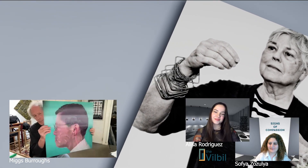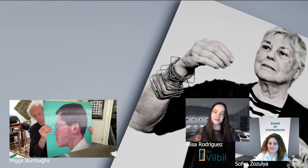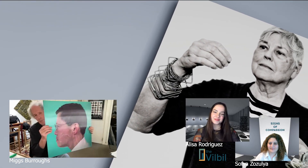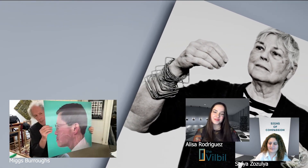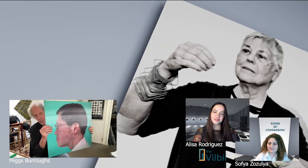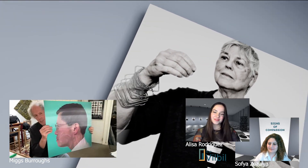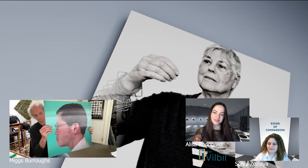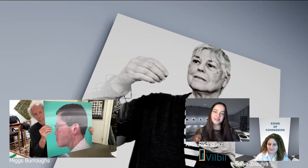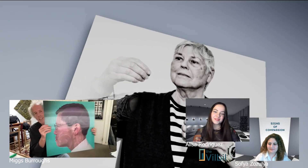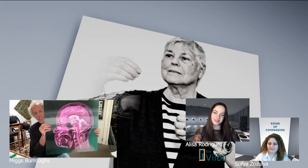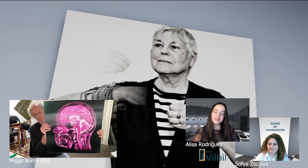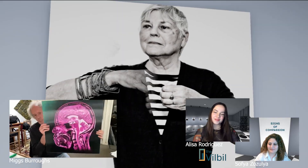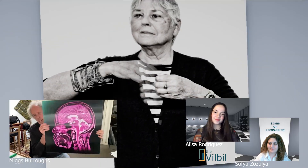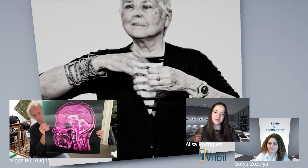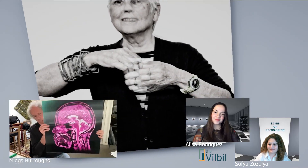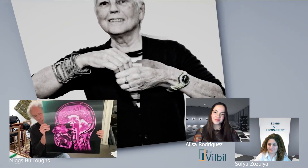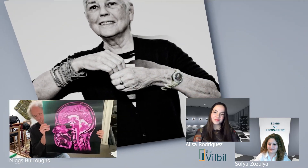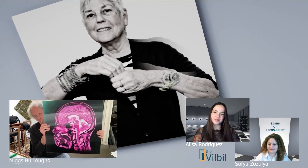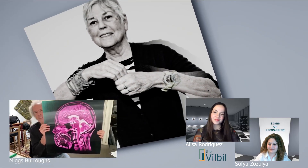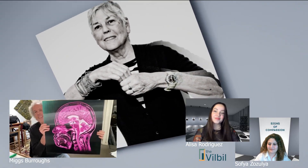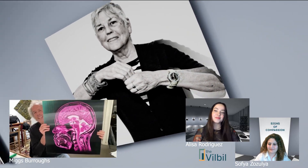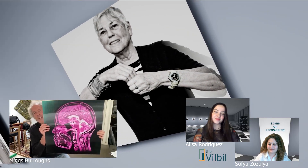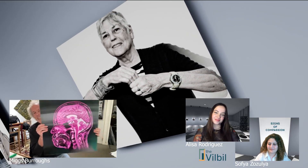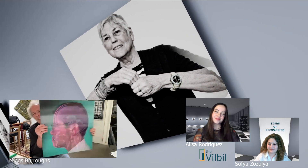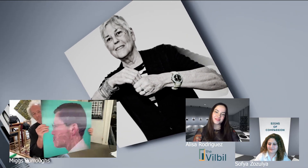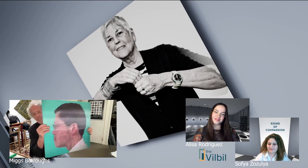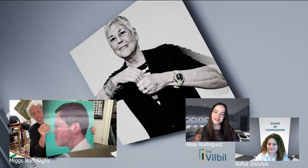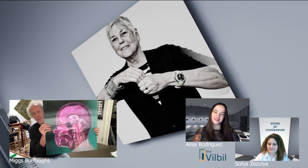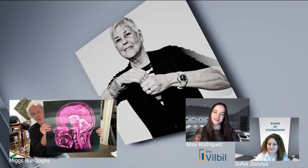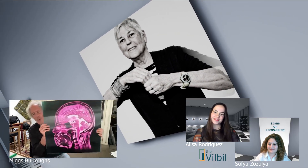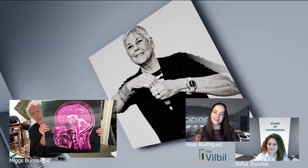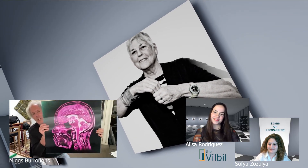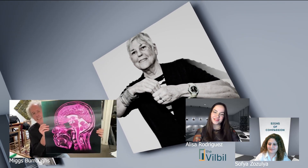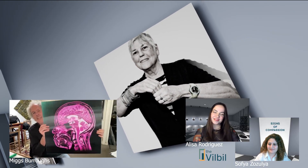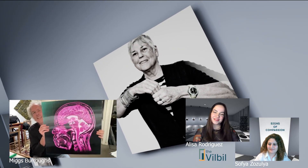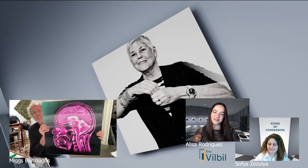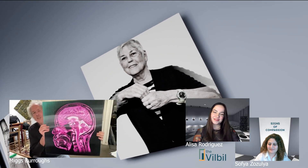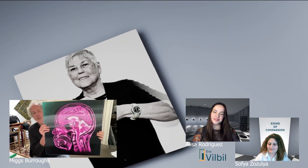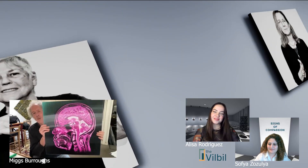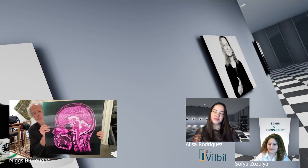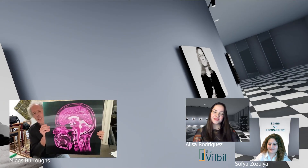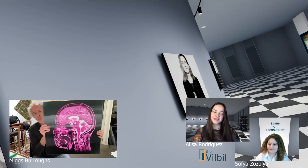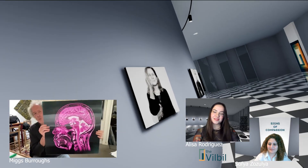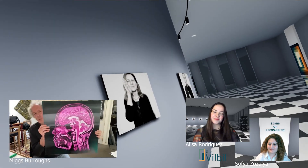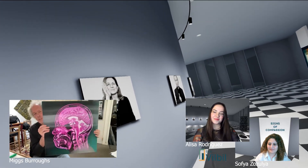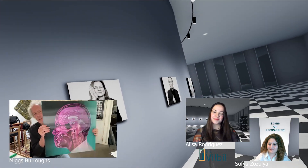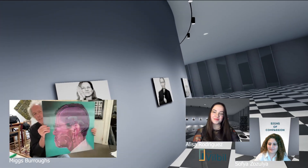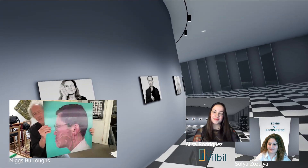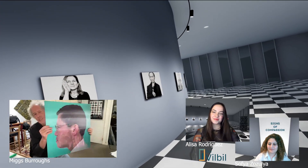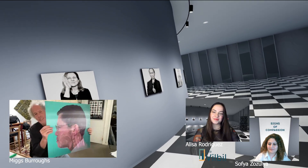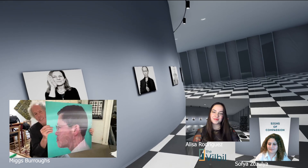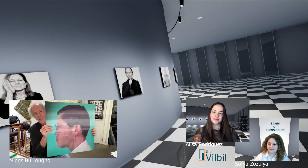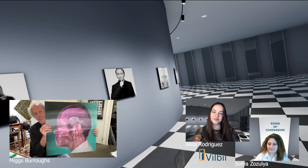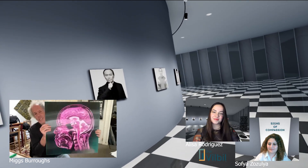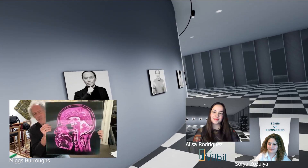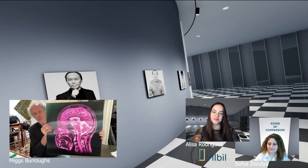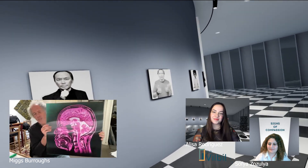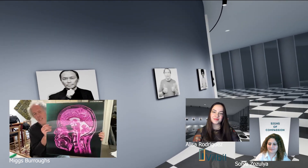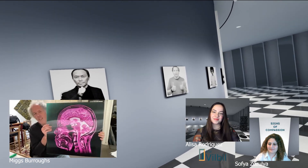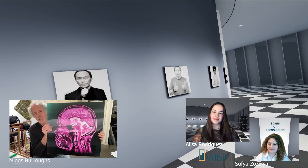this picture. He took that picture with the MRI. So it's it's kind of a